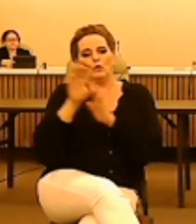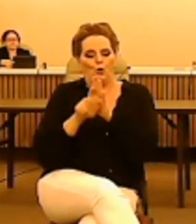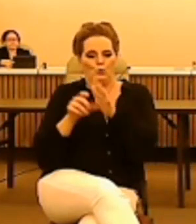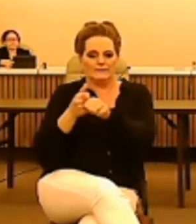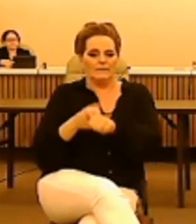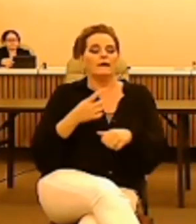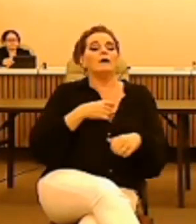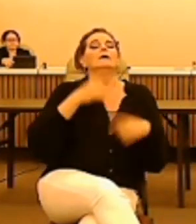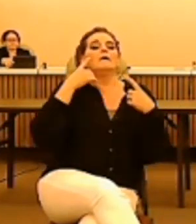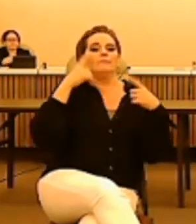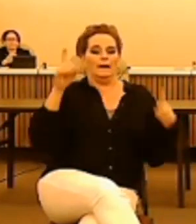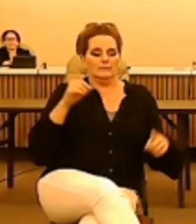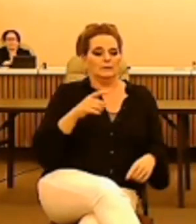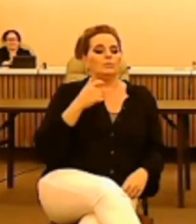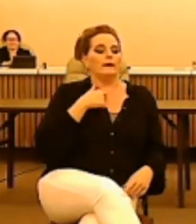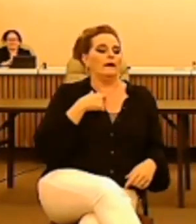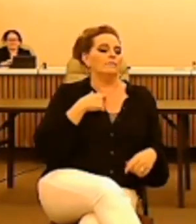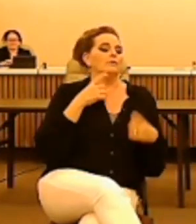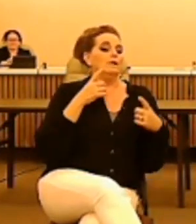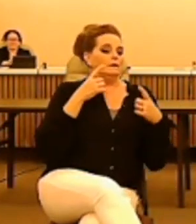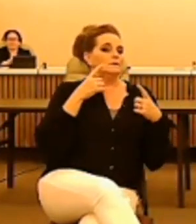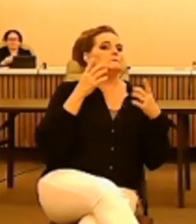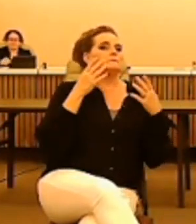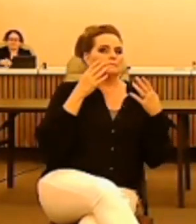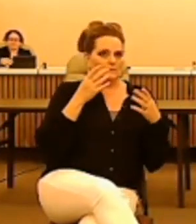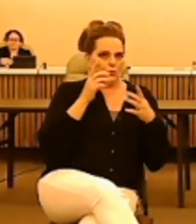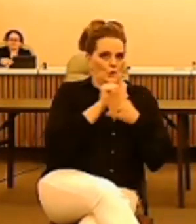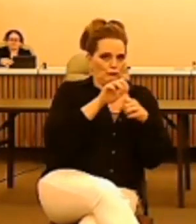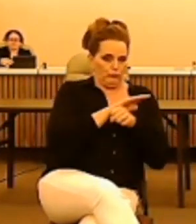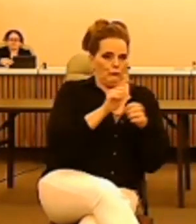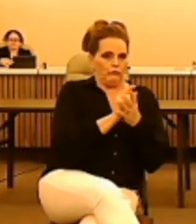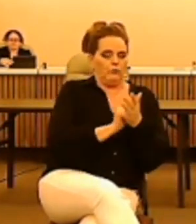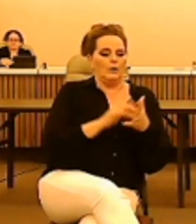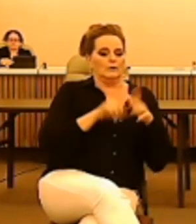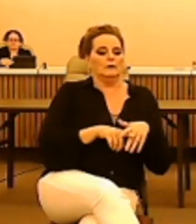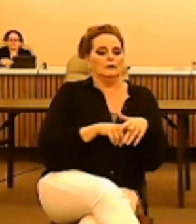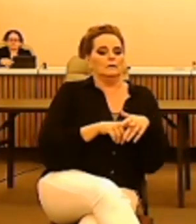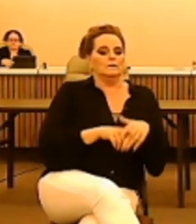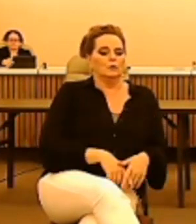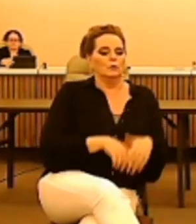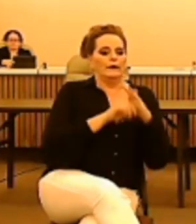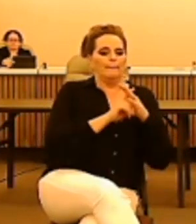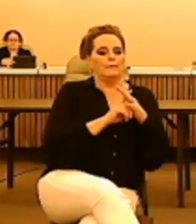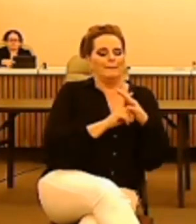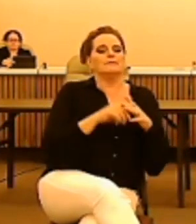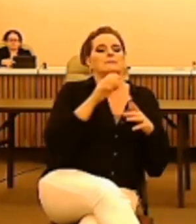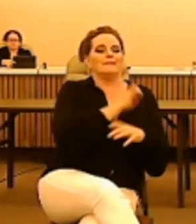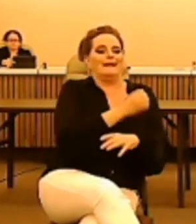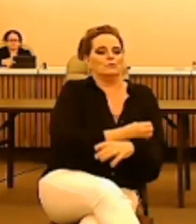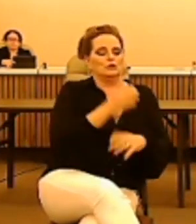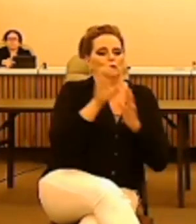Finally, we have the proposed local public hearing for the proposed local law to implement New York's stretch energy code in the town of